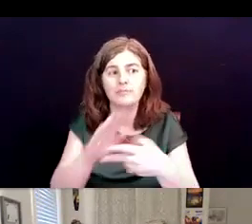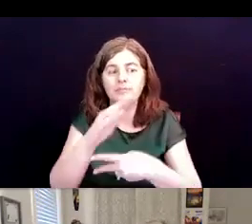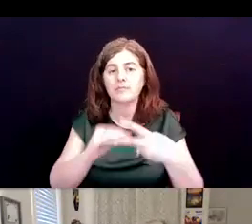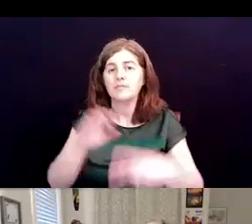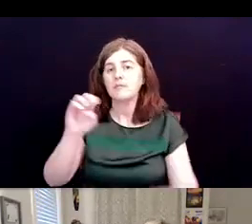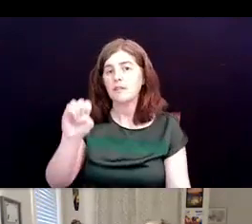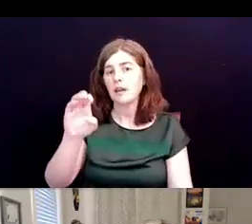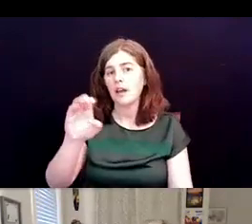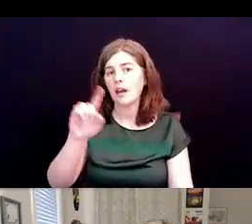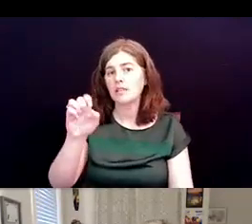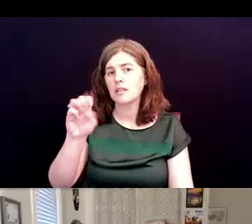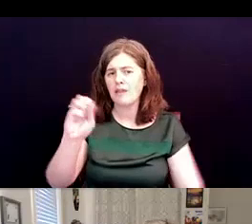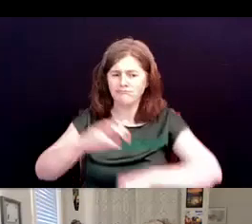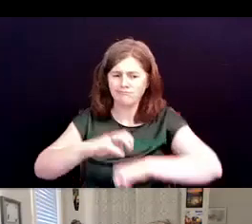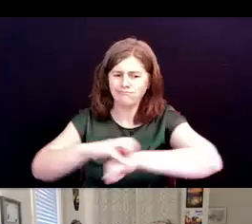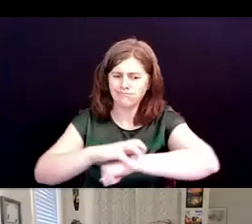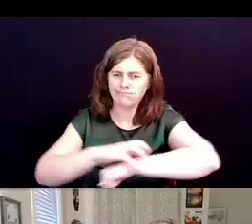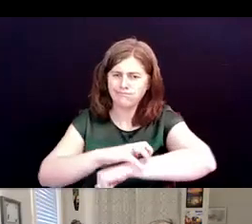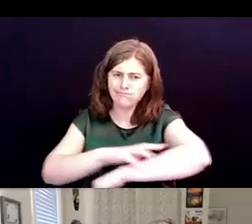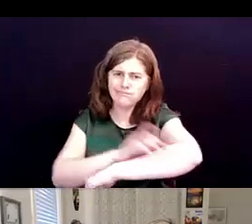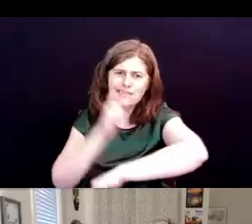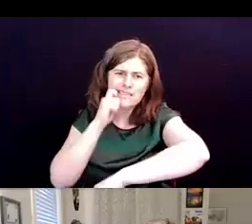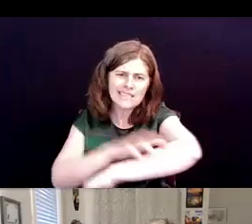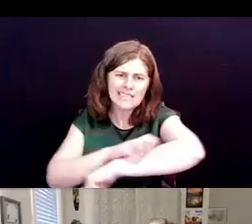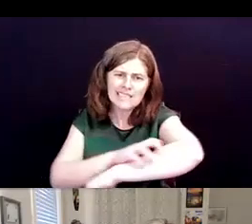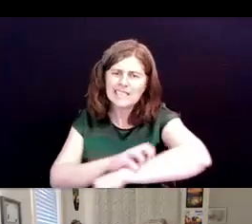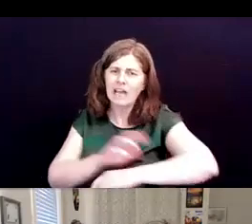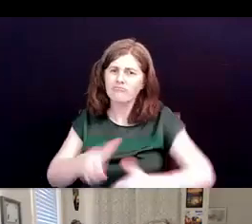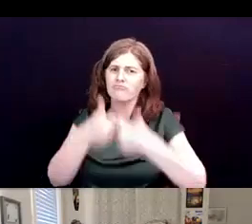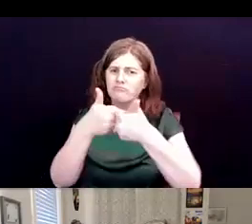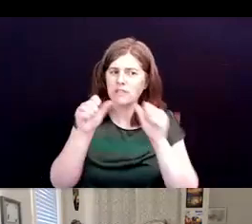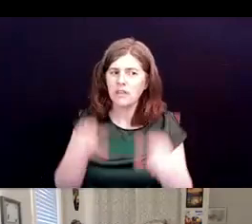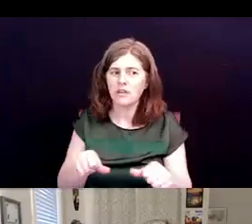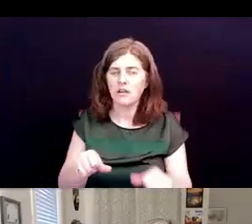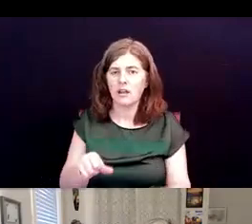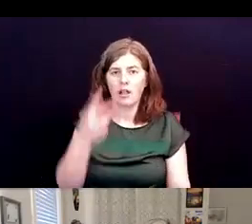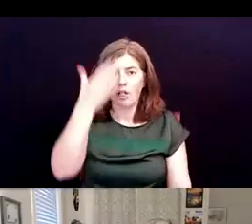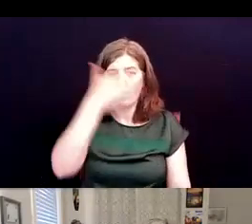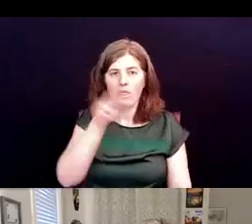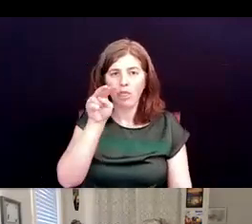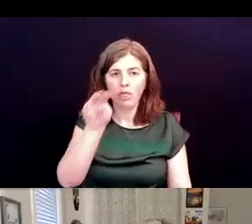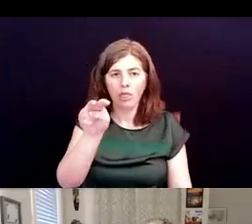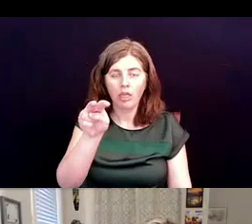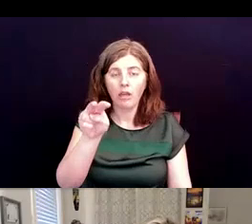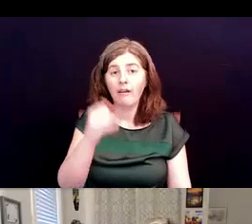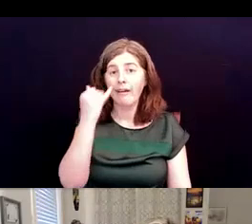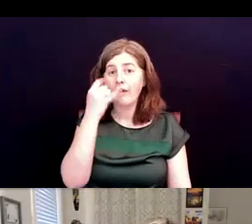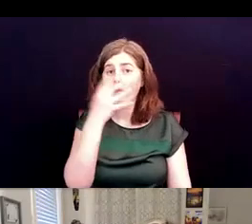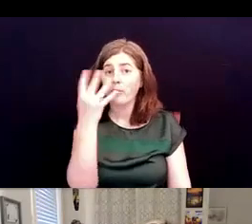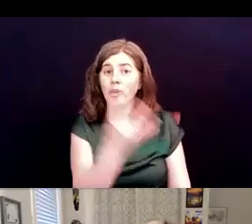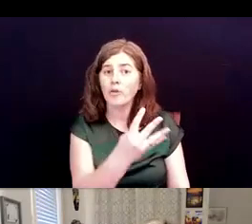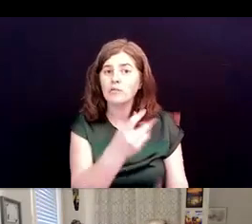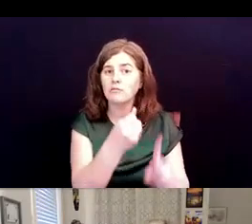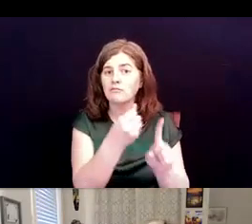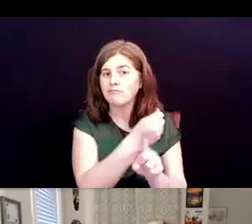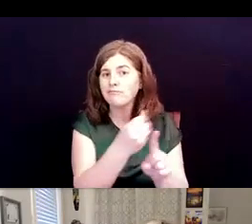scratchy skin, those are also things that can certainly cause behavior challenges. Staring spells, I already mentioned, abuse and neglect and trauma. All of these things are for us